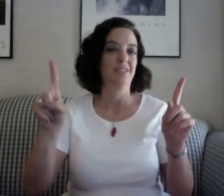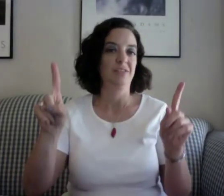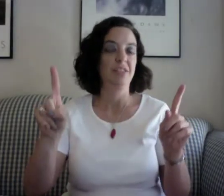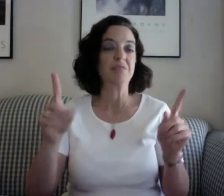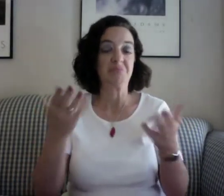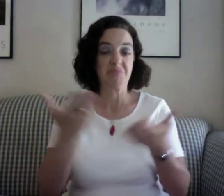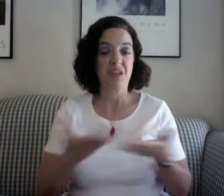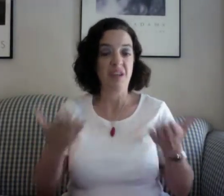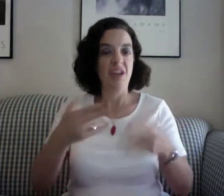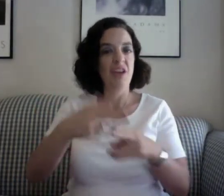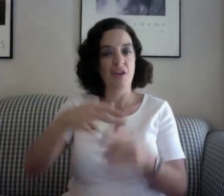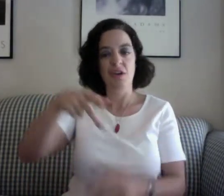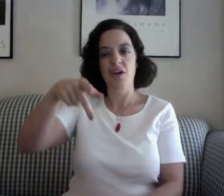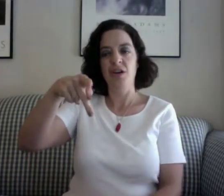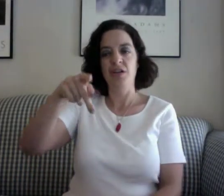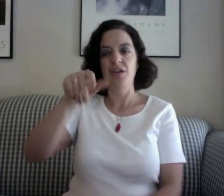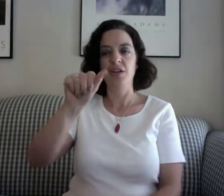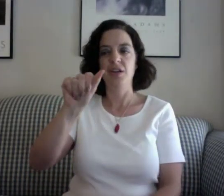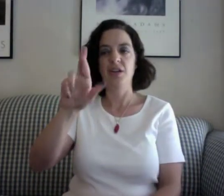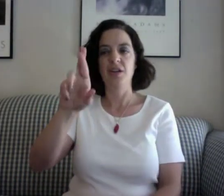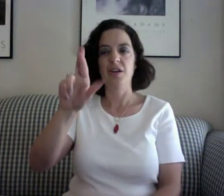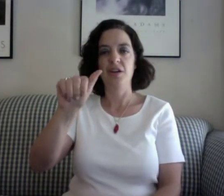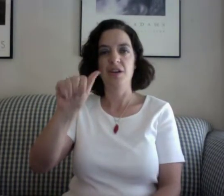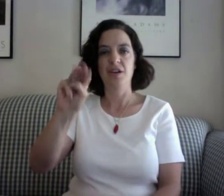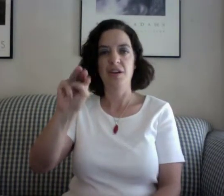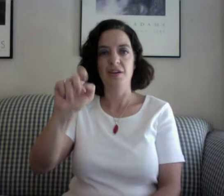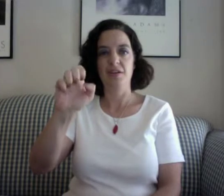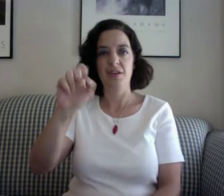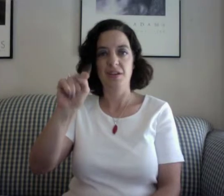Sometimes they'll have different labels for those. Here we call them parameters.